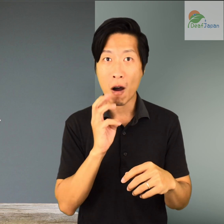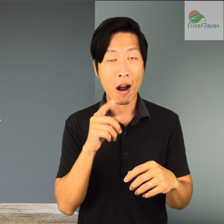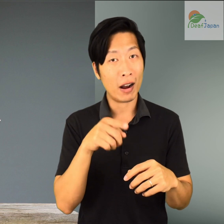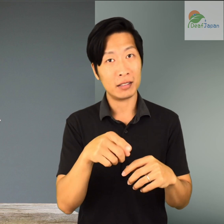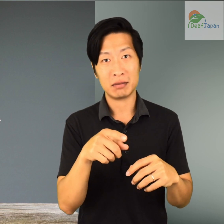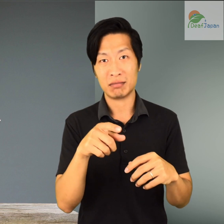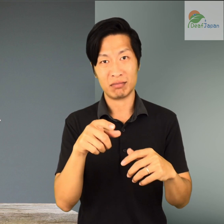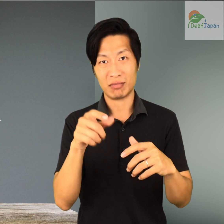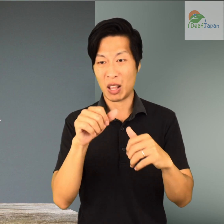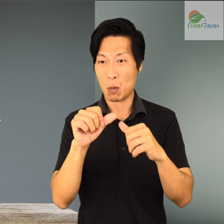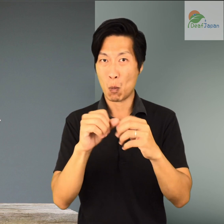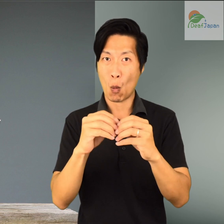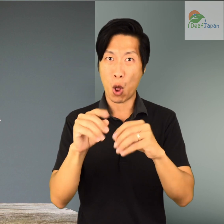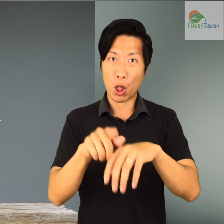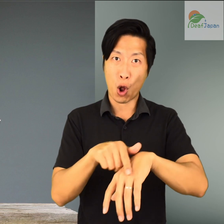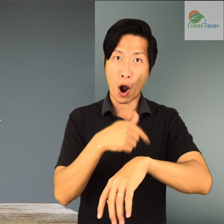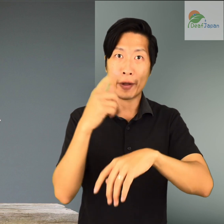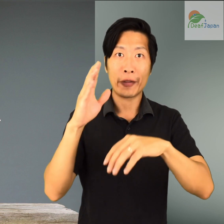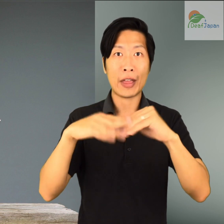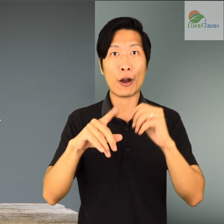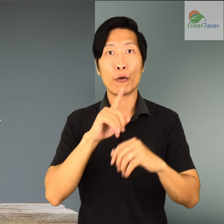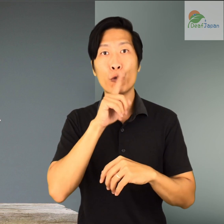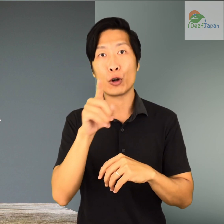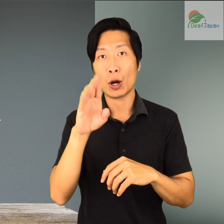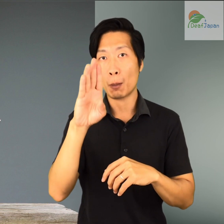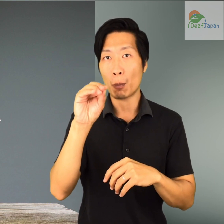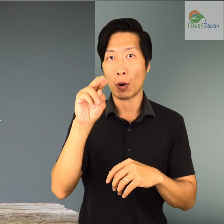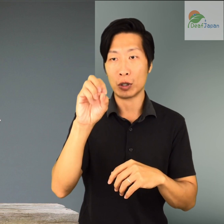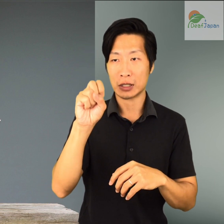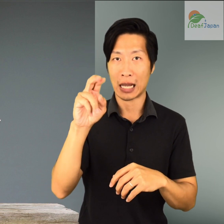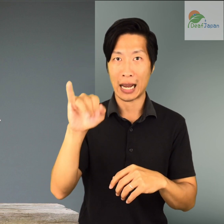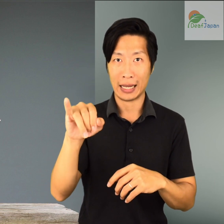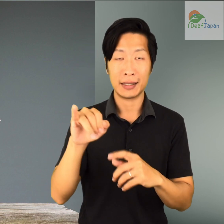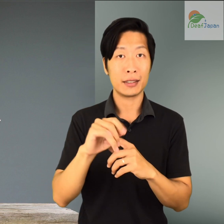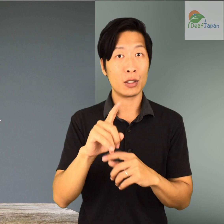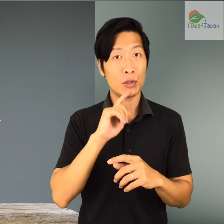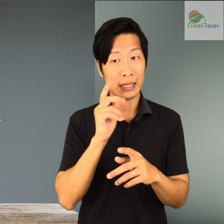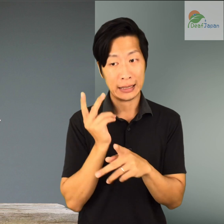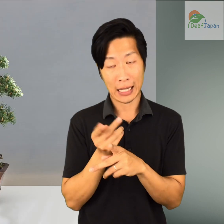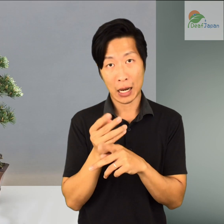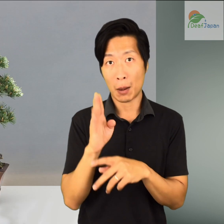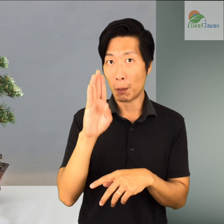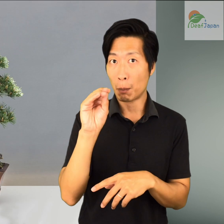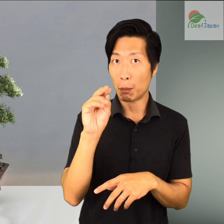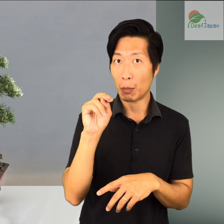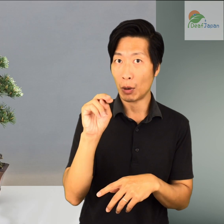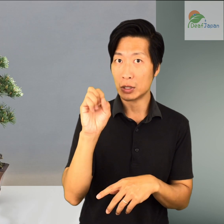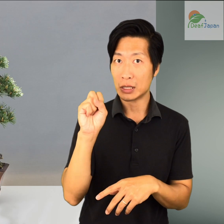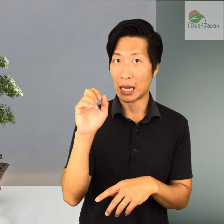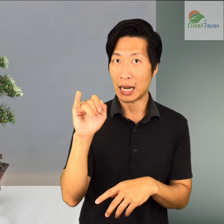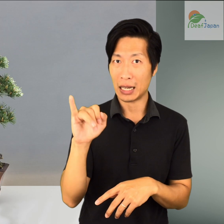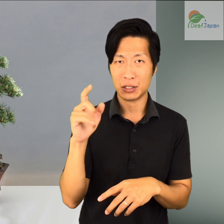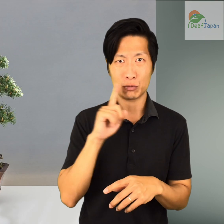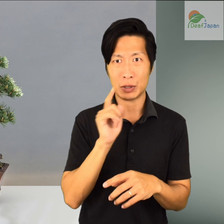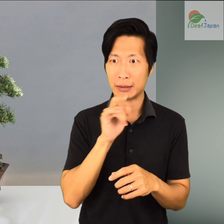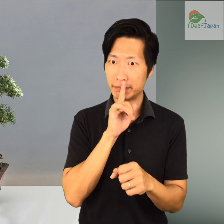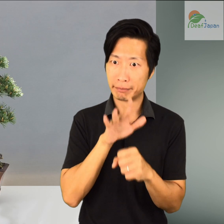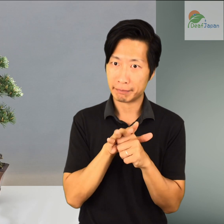They don't wilt, they don't need water, and they last way longer than the real ones. Taking care of bonsai requires